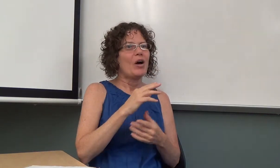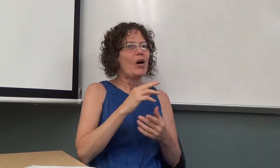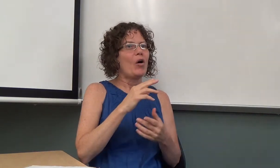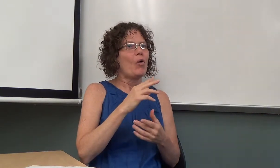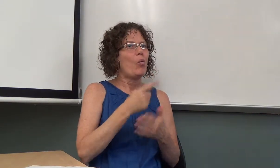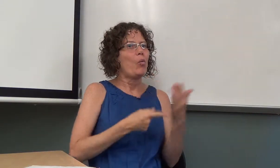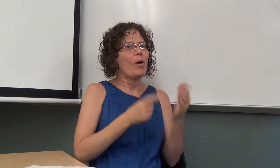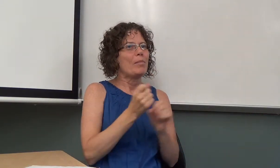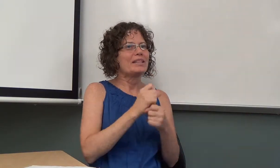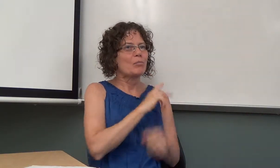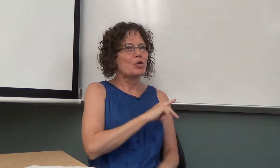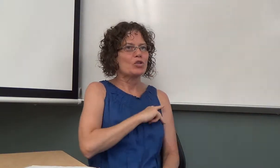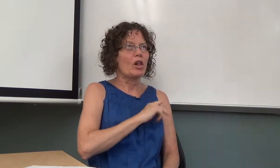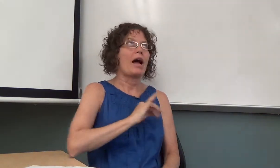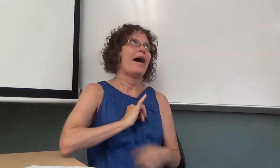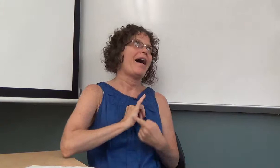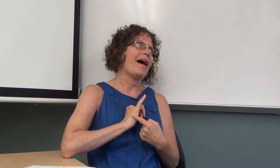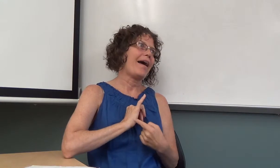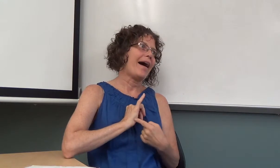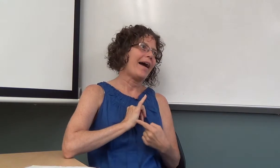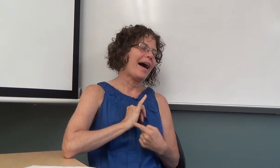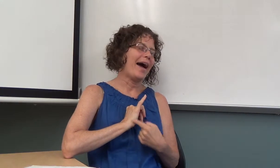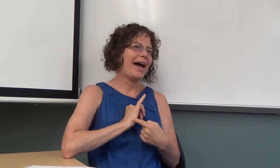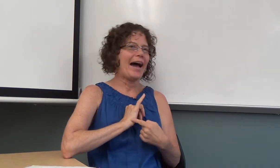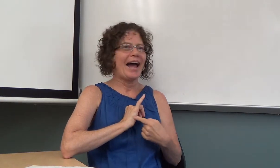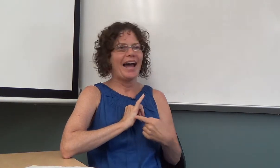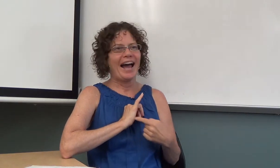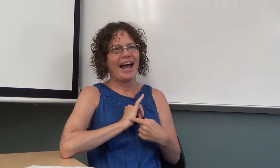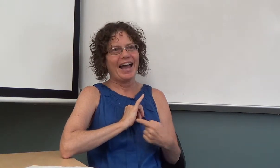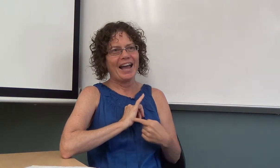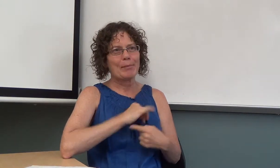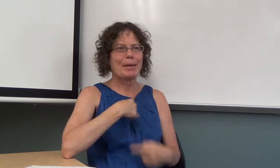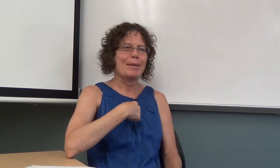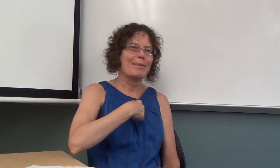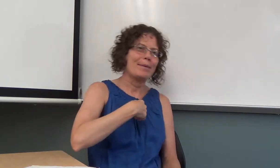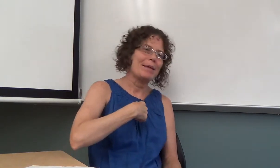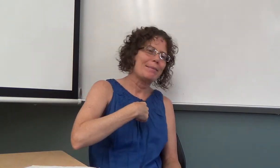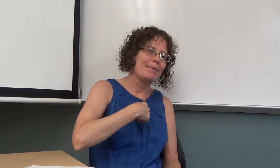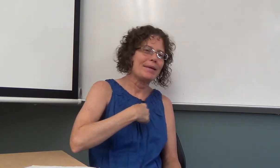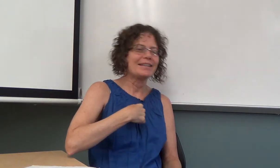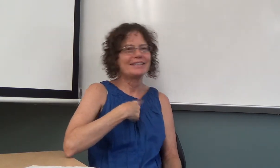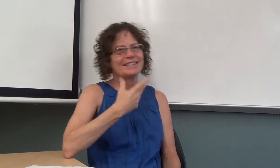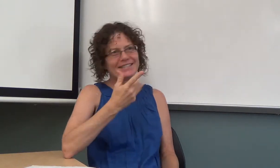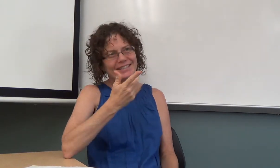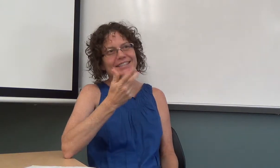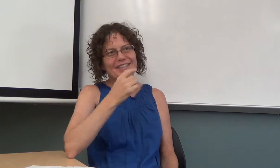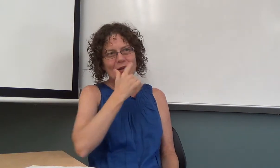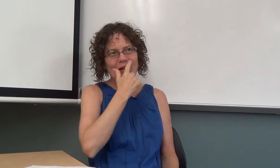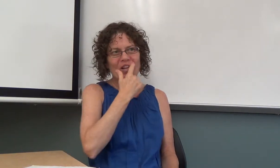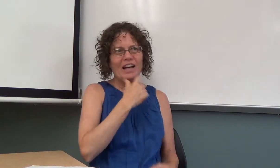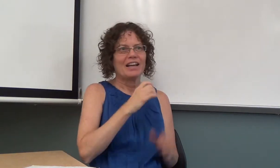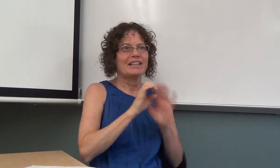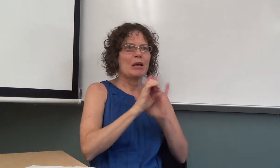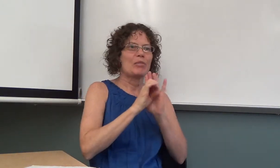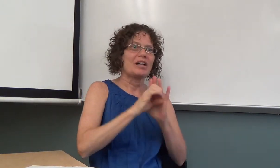personal? I. There we go. Here's our examples. Examples of a personal pronoun right now are